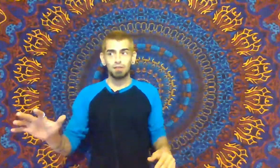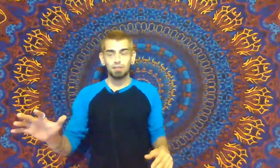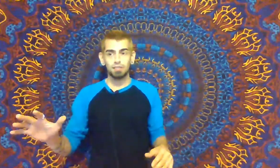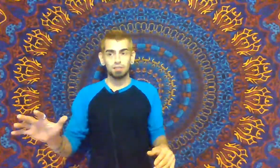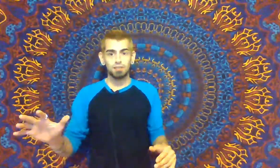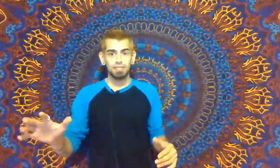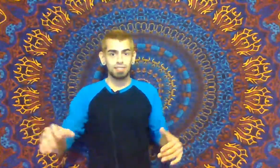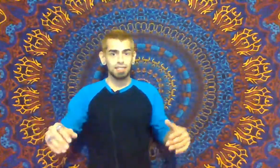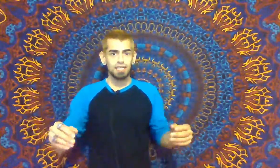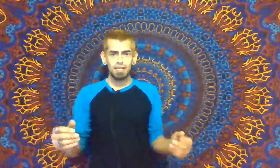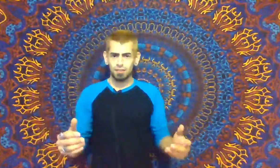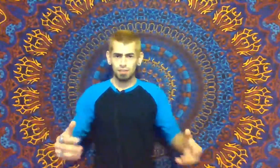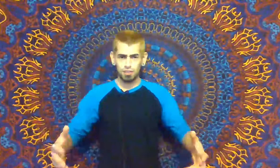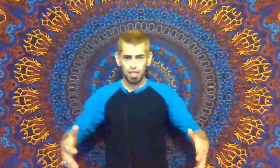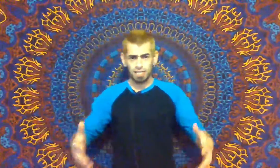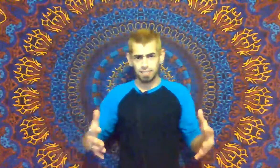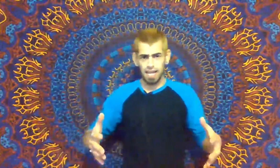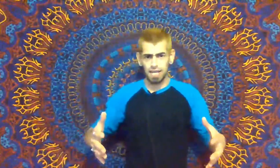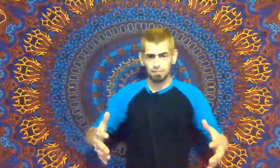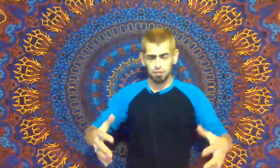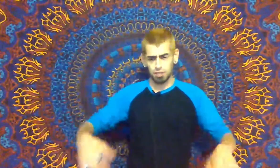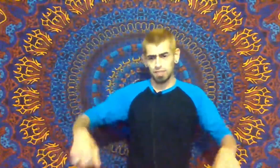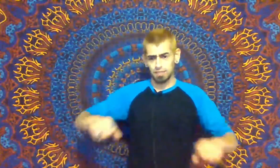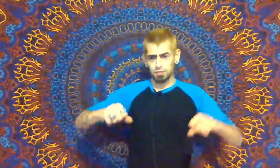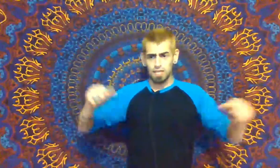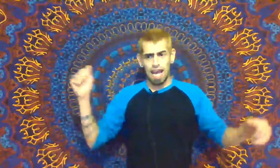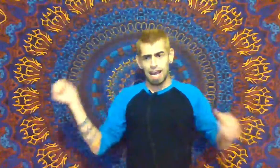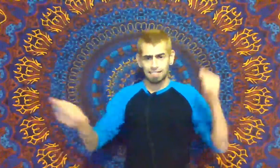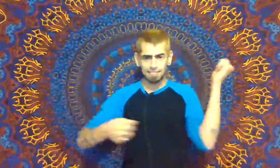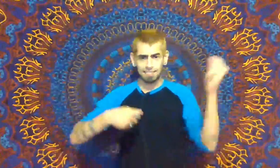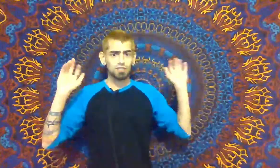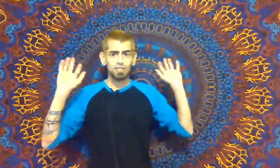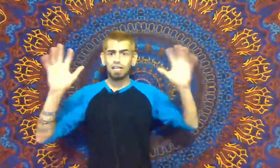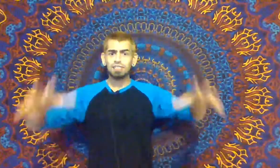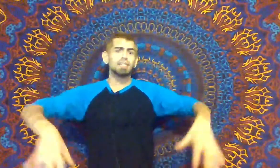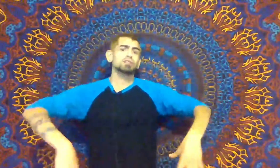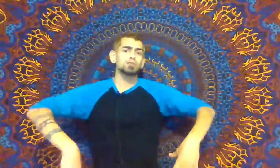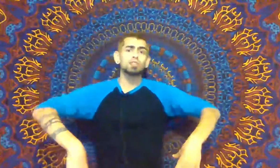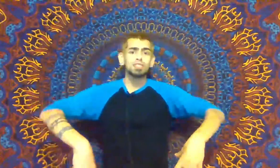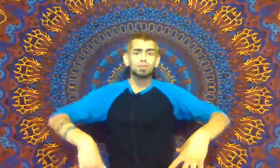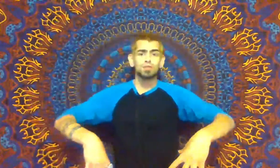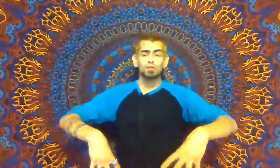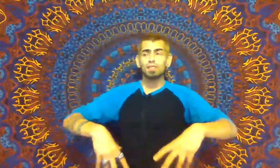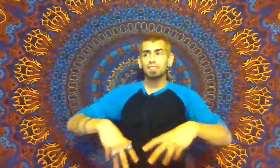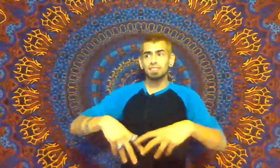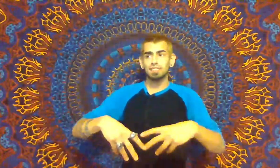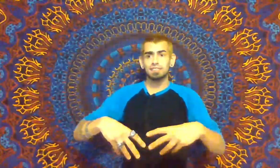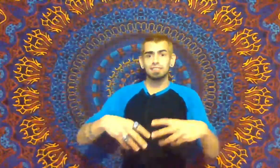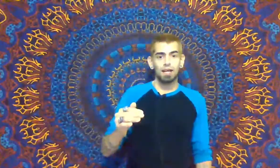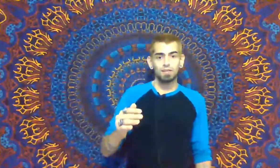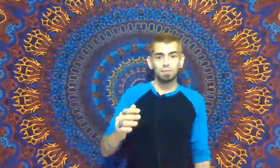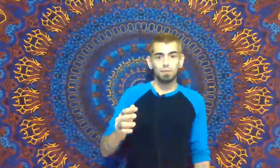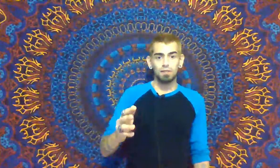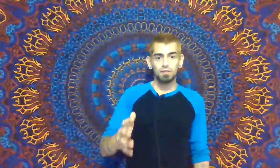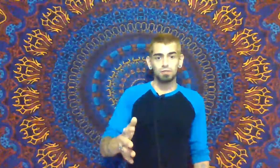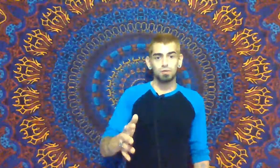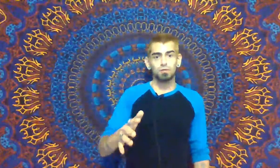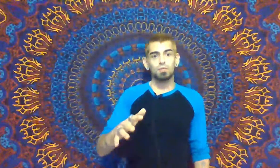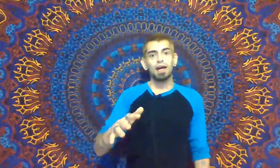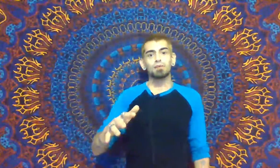these trees. They're these giant tank machines with axes, cutting down trees for no reason. At this point in the story, we're back with